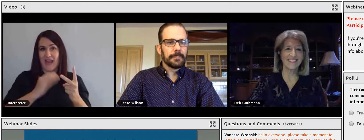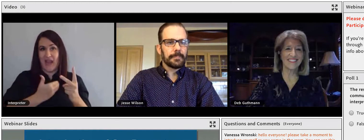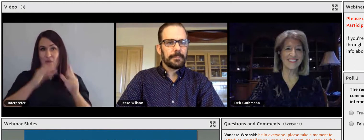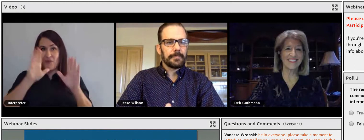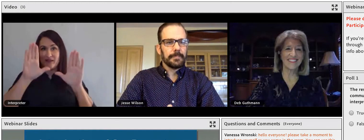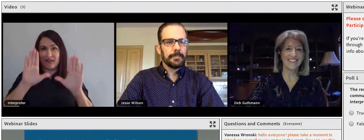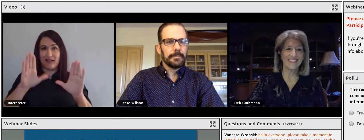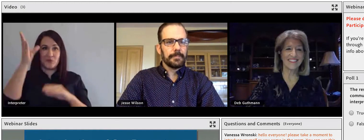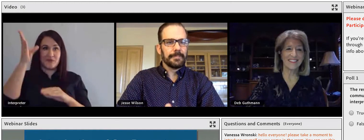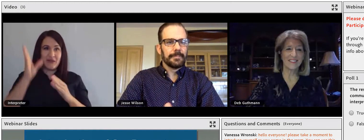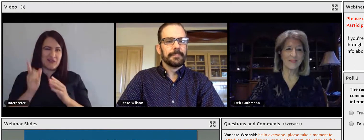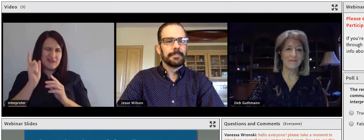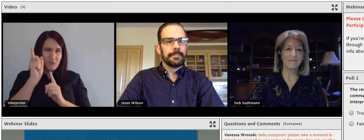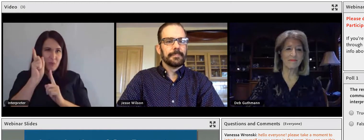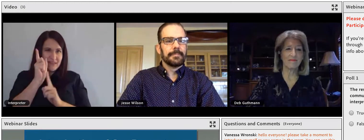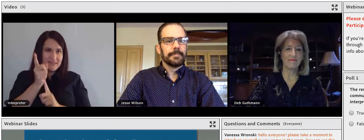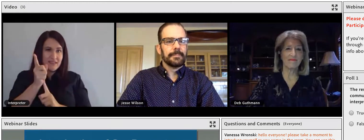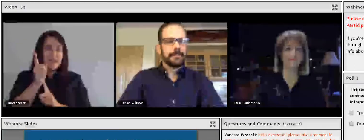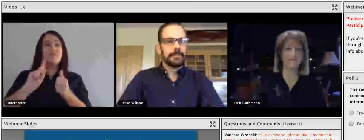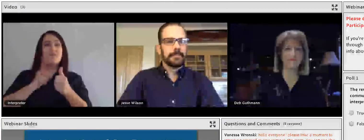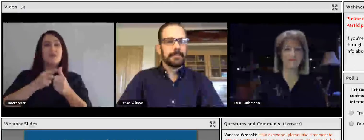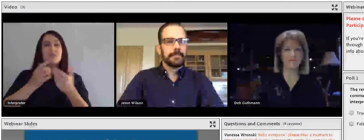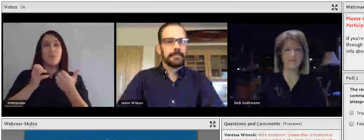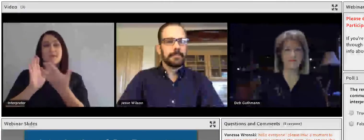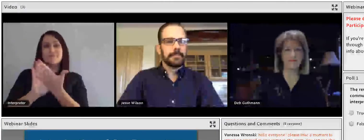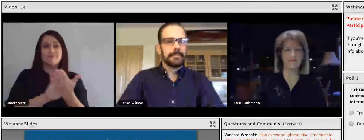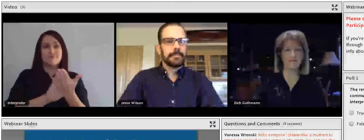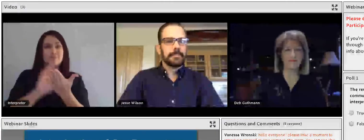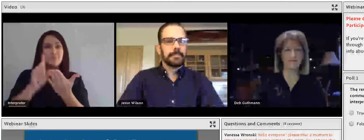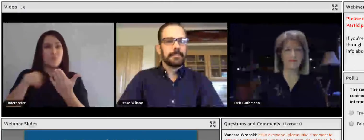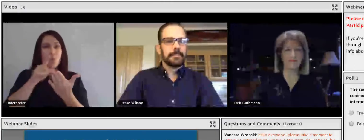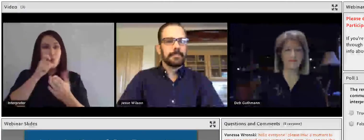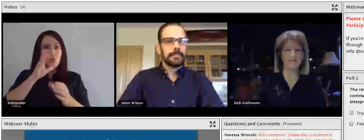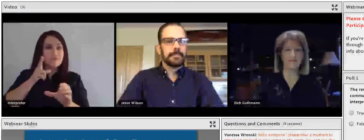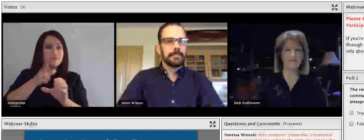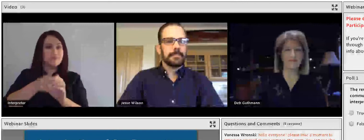second. I'm going to first commend those of you participating that you